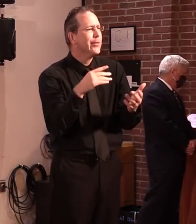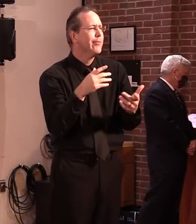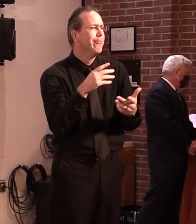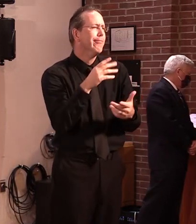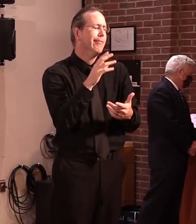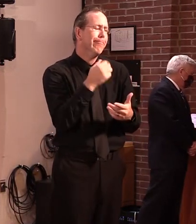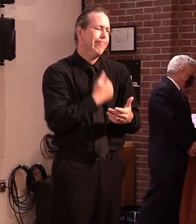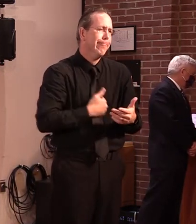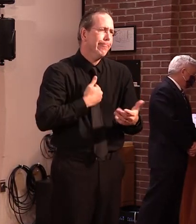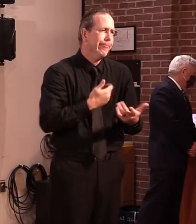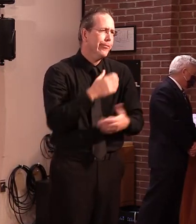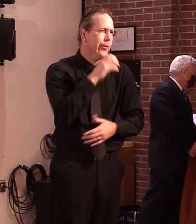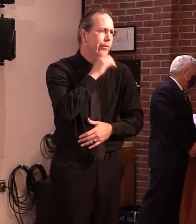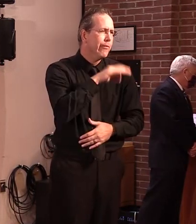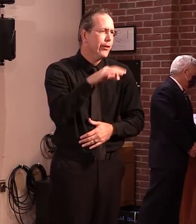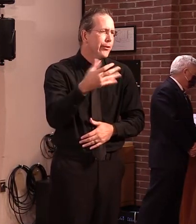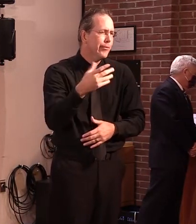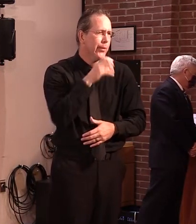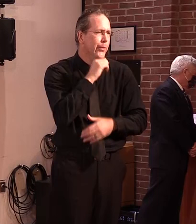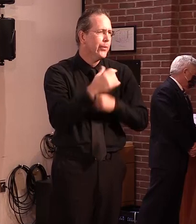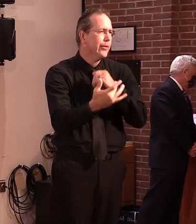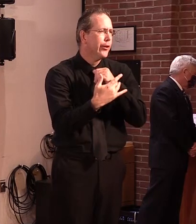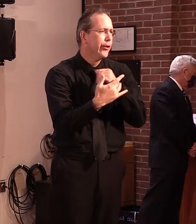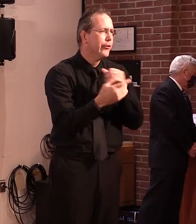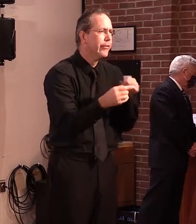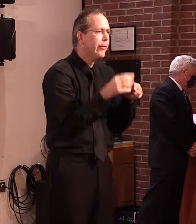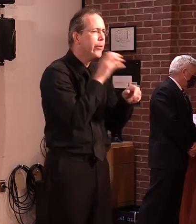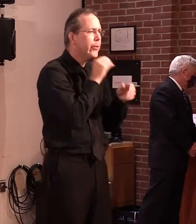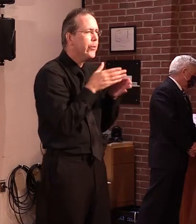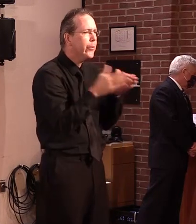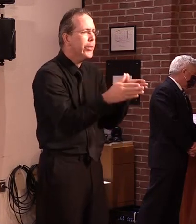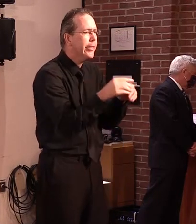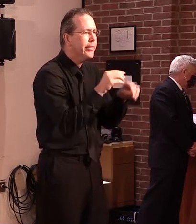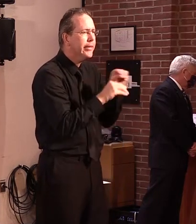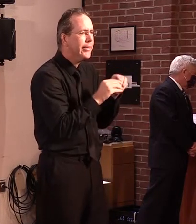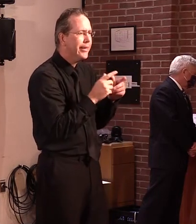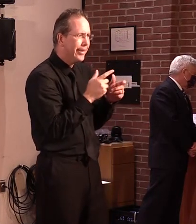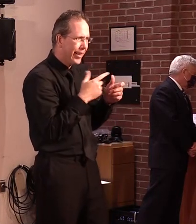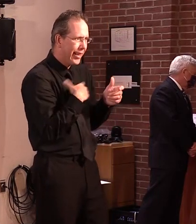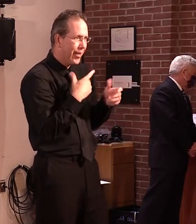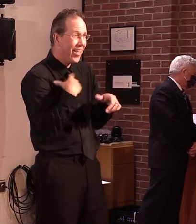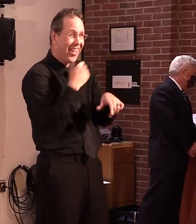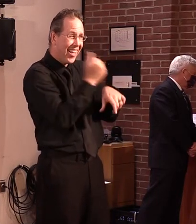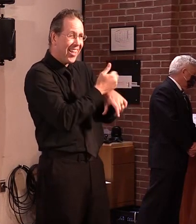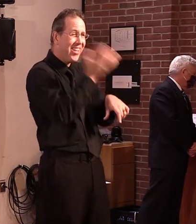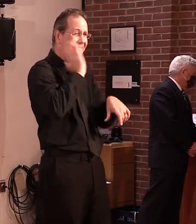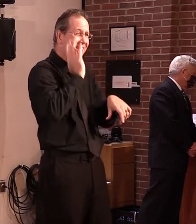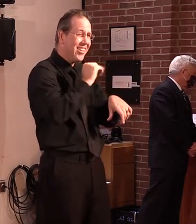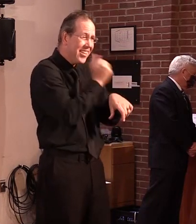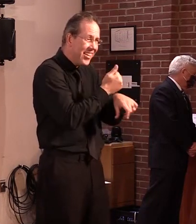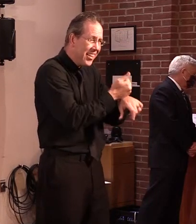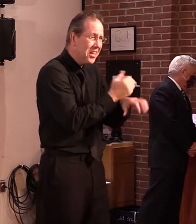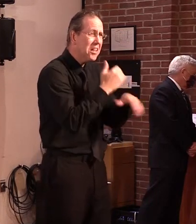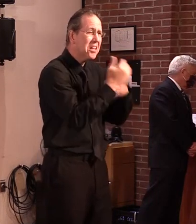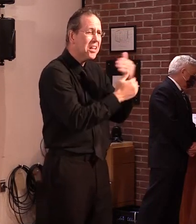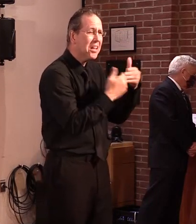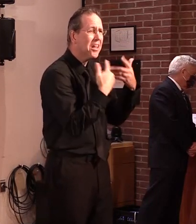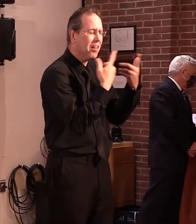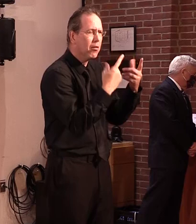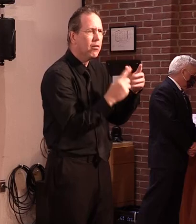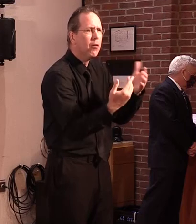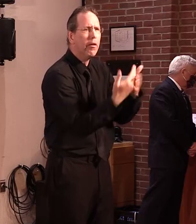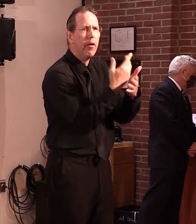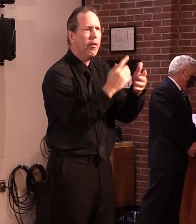that we set up in auto-clear can sometimes get hung up, and when they come to our attention, we're able